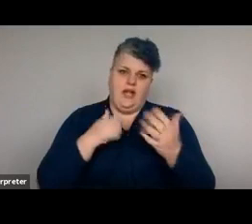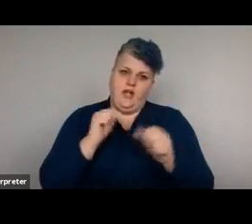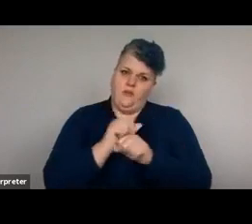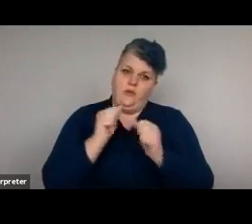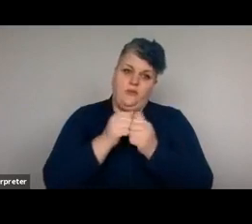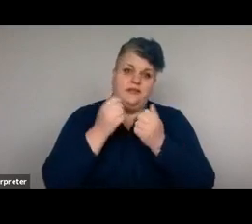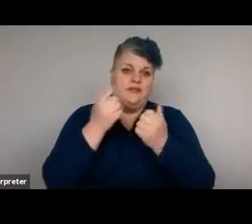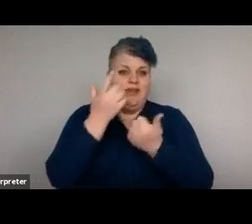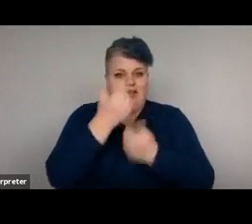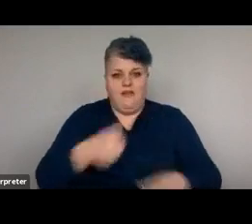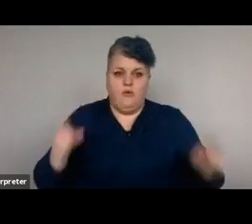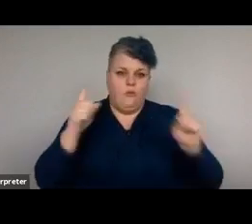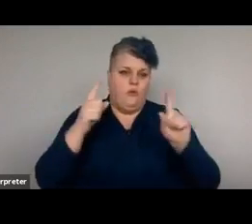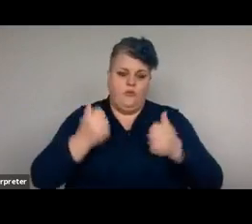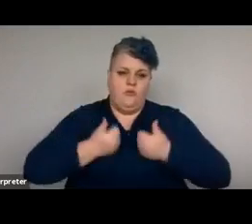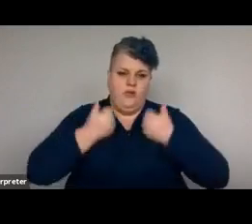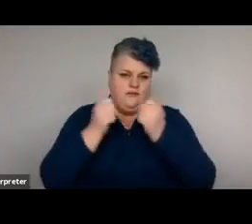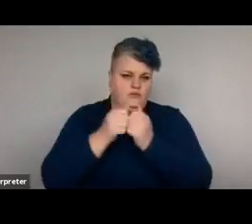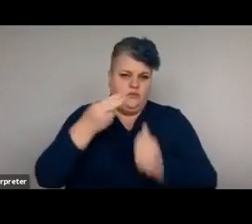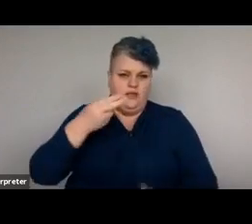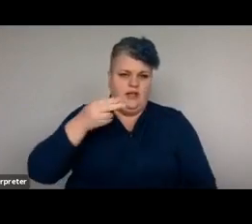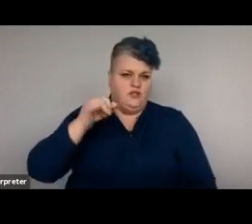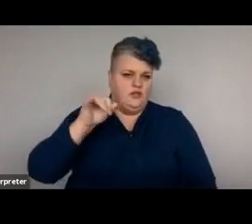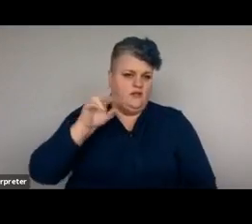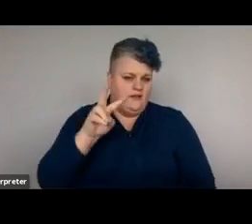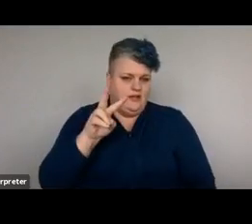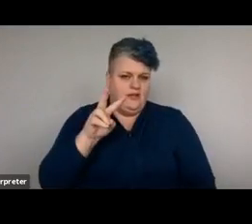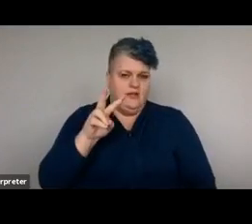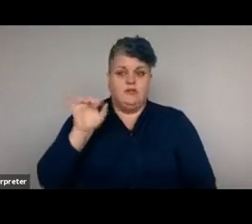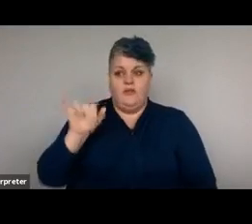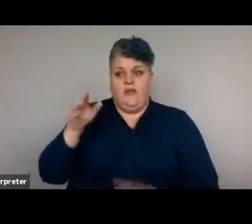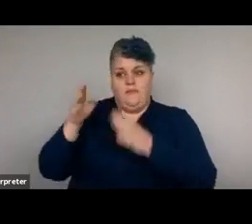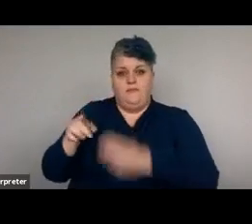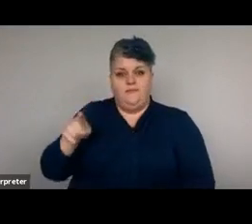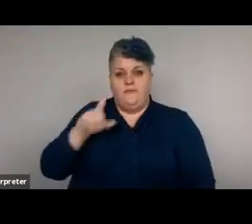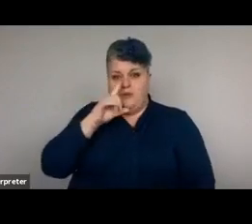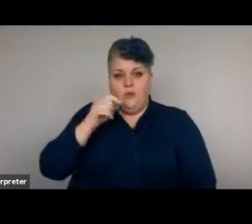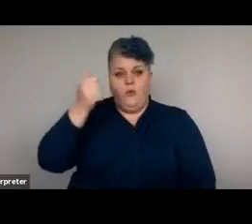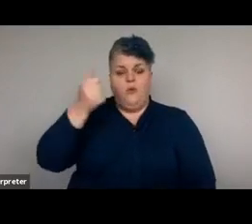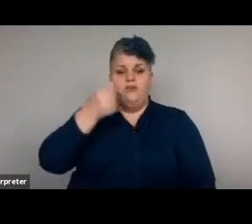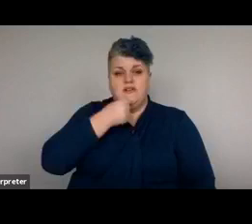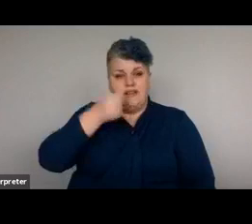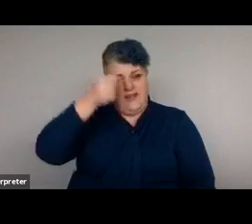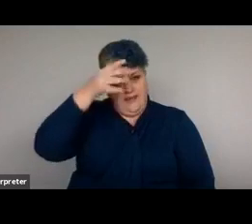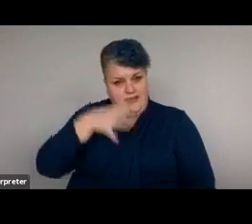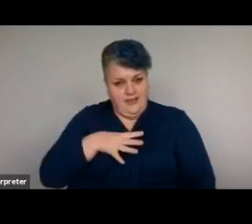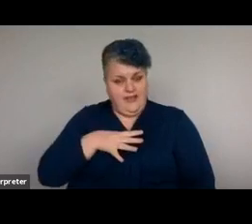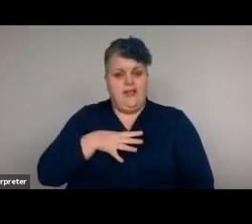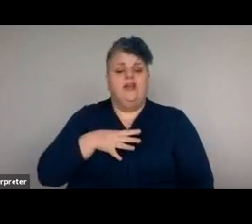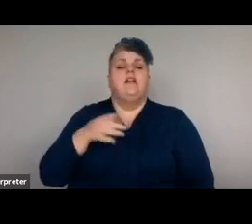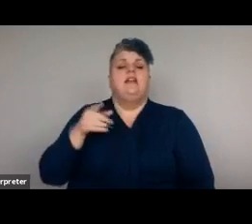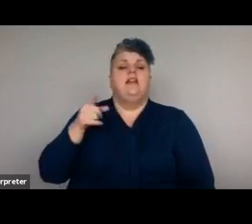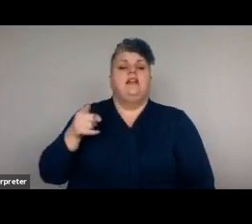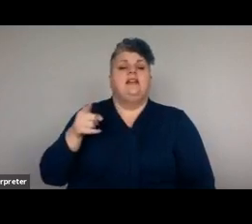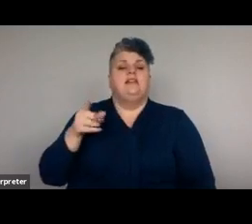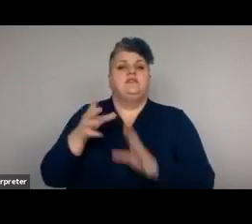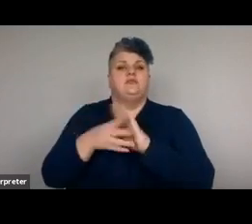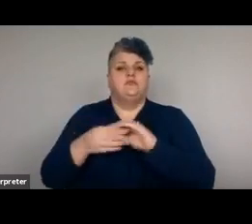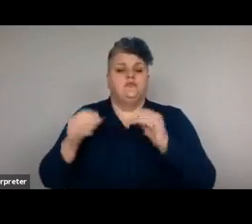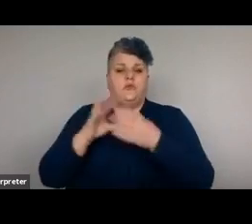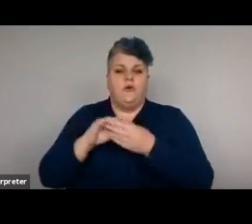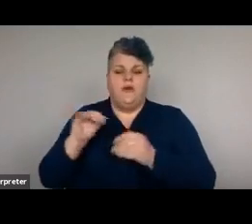everyone who's living with HIV. So this specific person is an older gay man. And his story, I'm